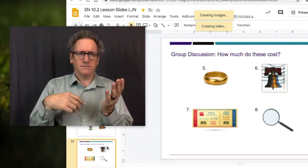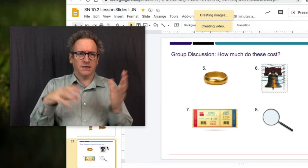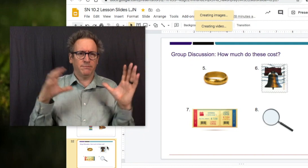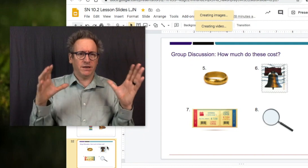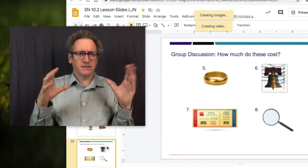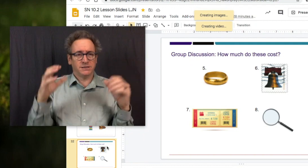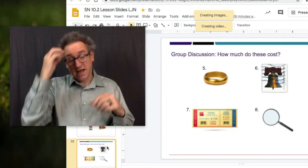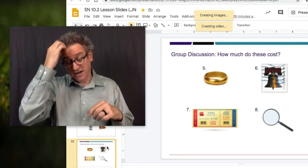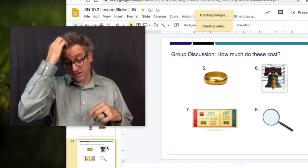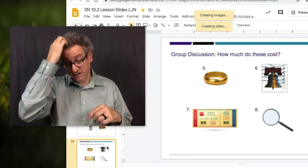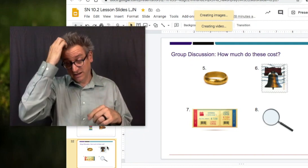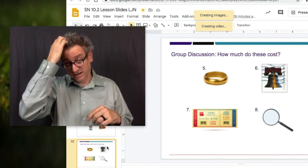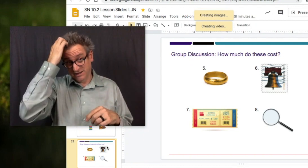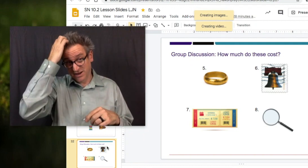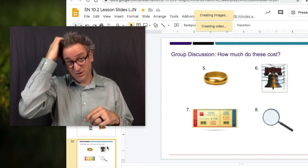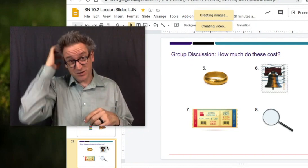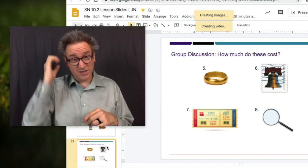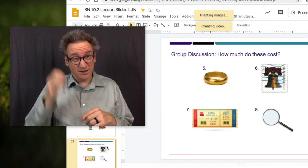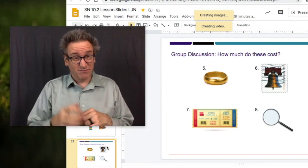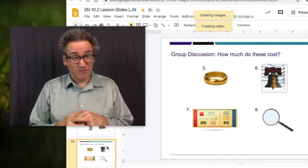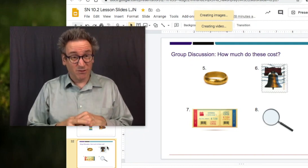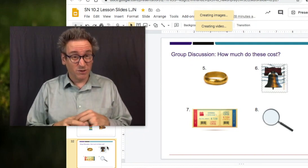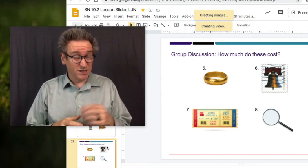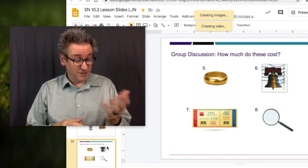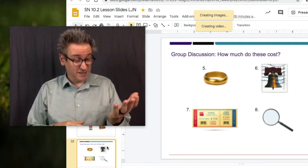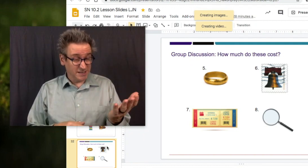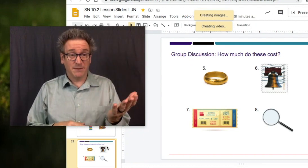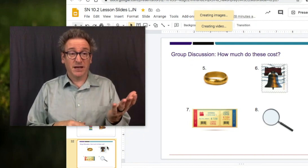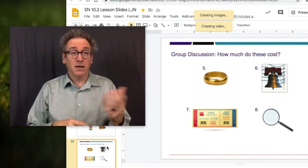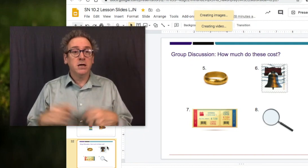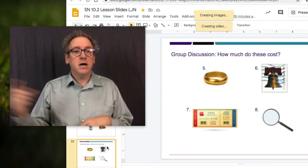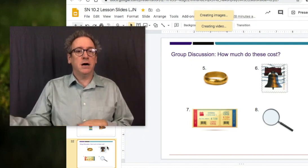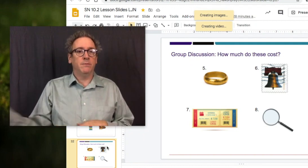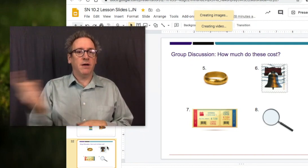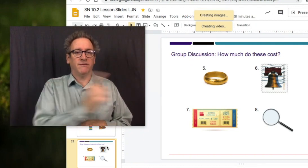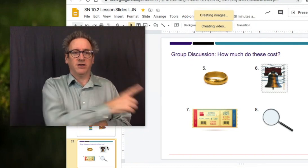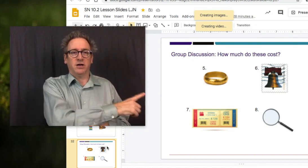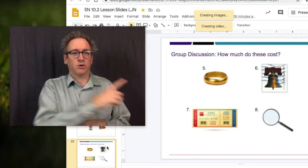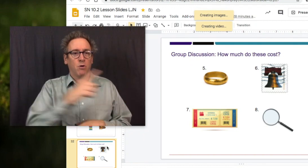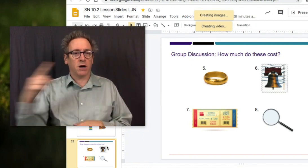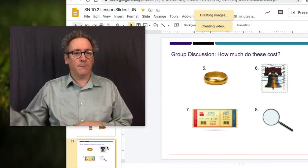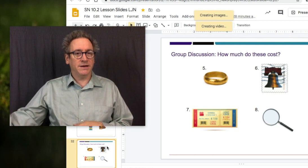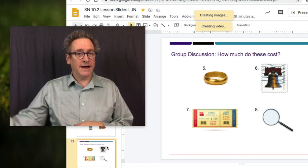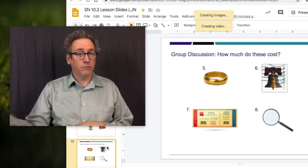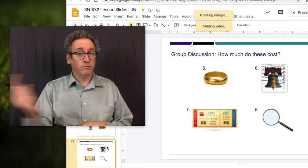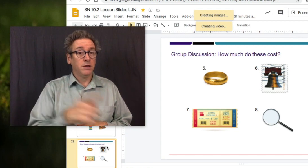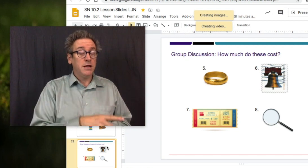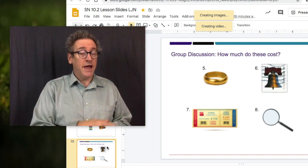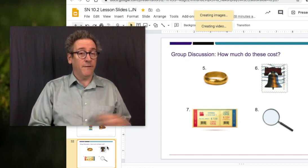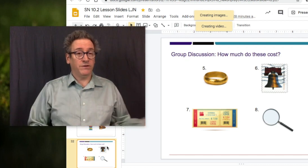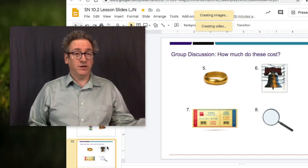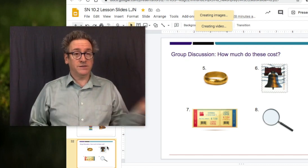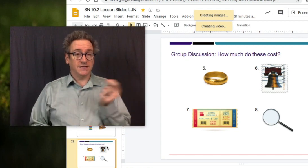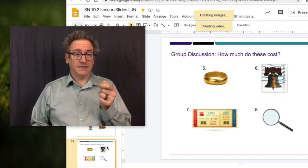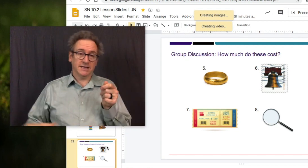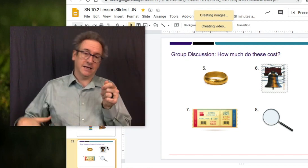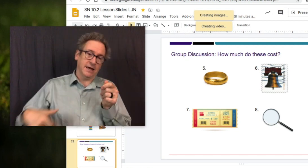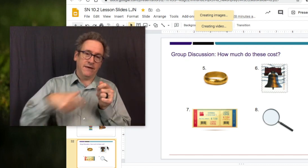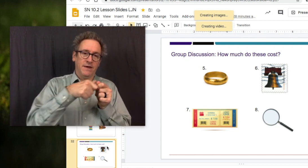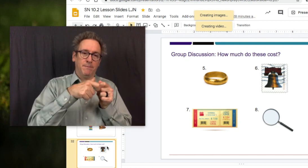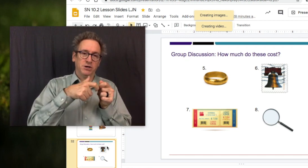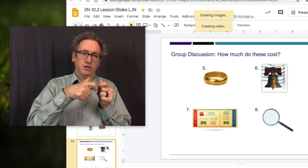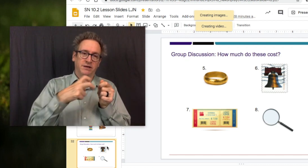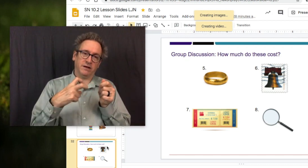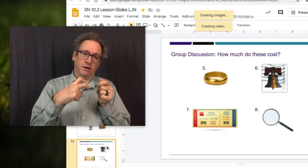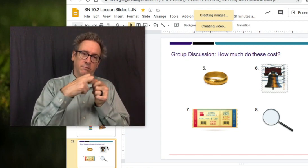old times on buses. Actually, I think the New Jersey Railroad still does the same thing. Have a conductor walk up and down, and what they do is they take the ticket